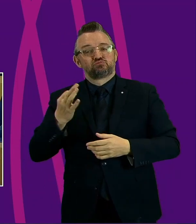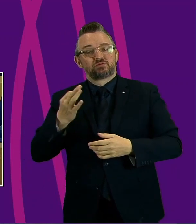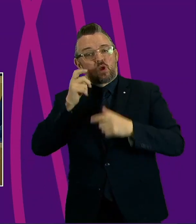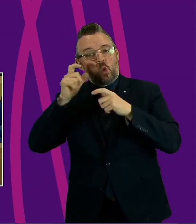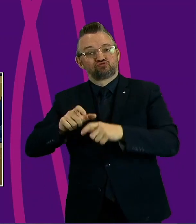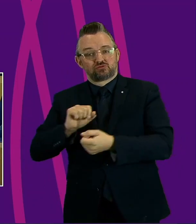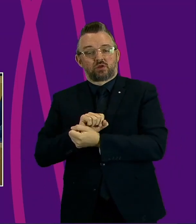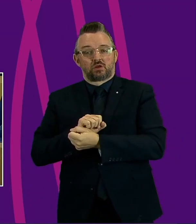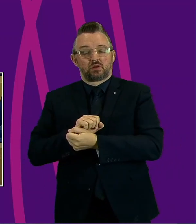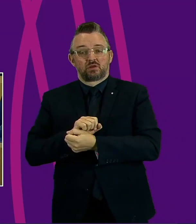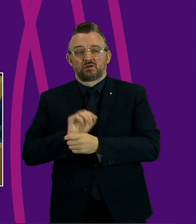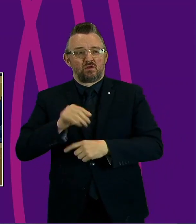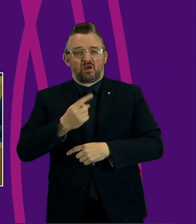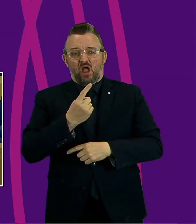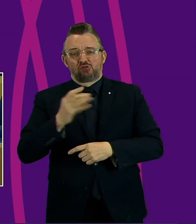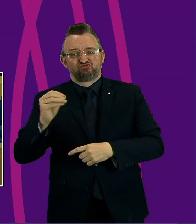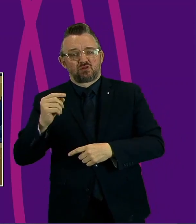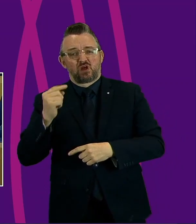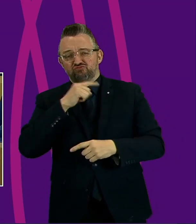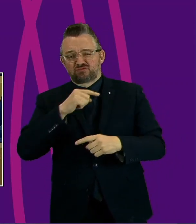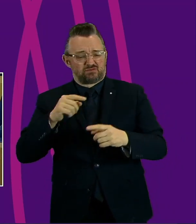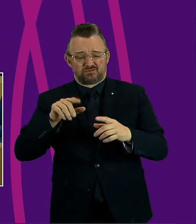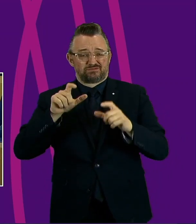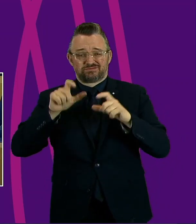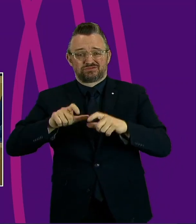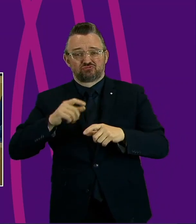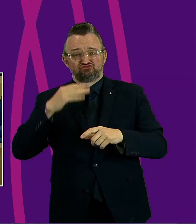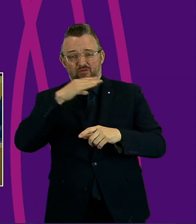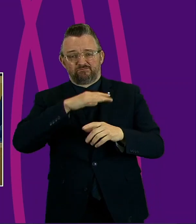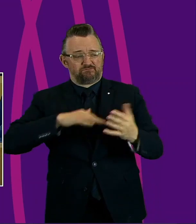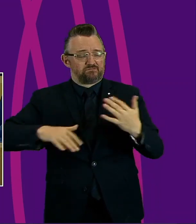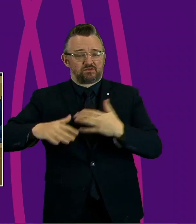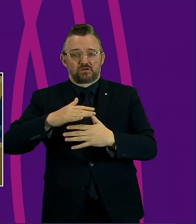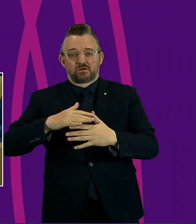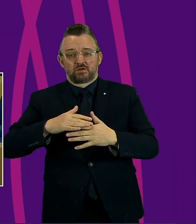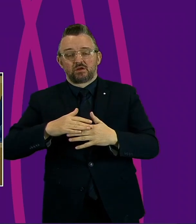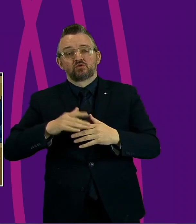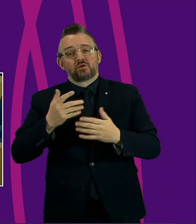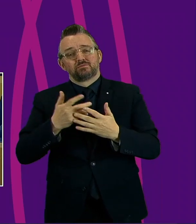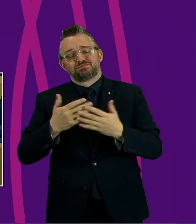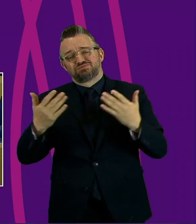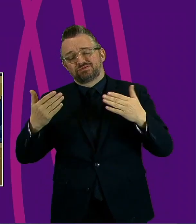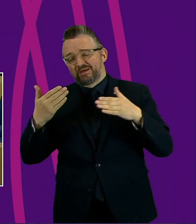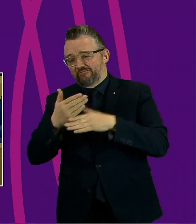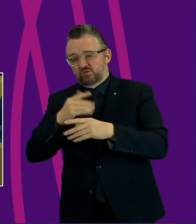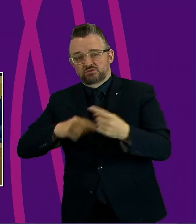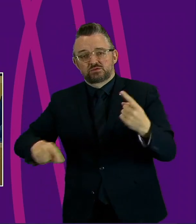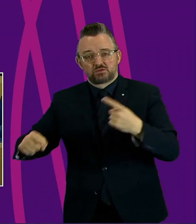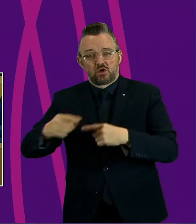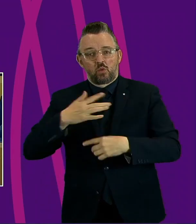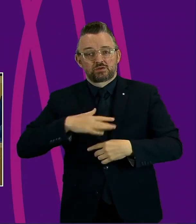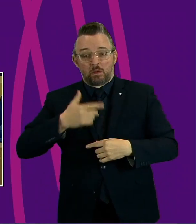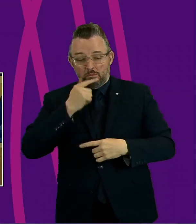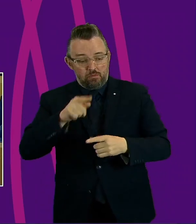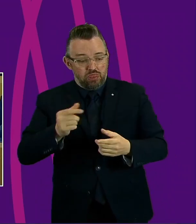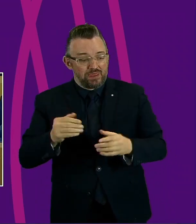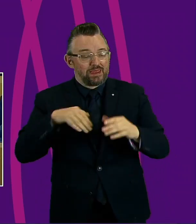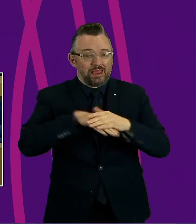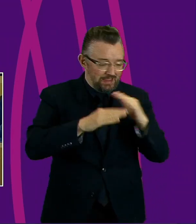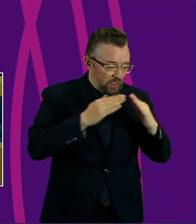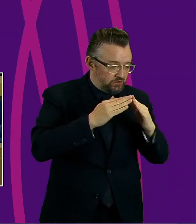hundreds sleeping rough. There's been an enormous effort from councils, the third sector and social enterprises to get people housed, get